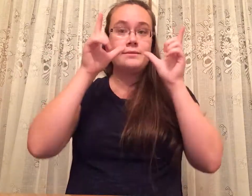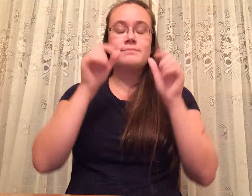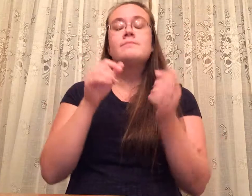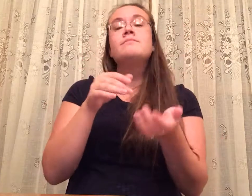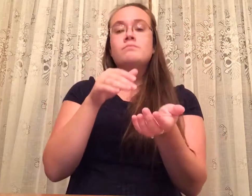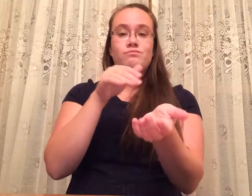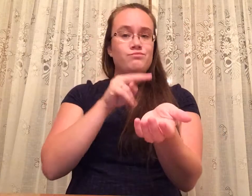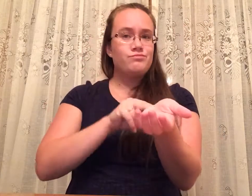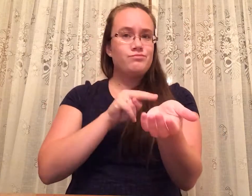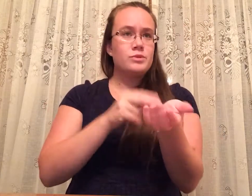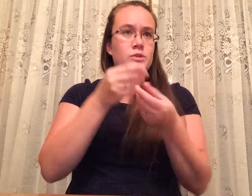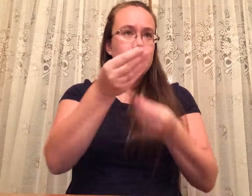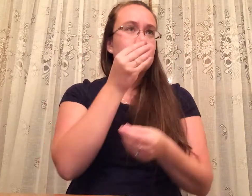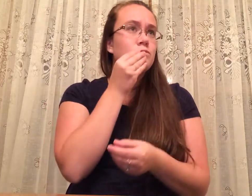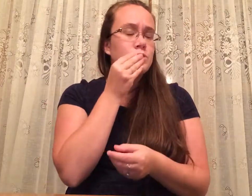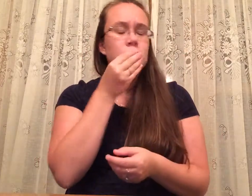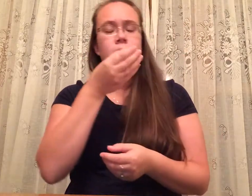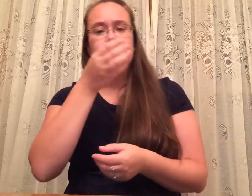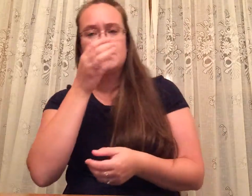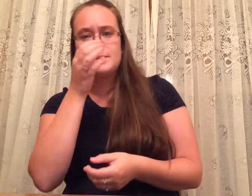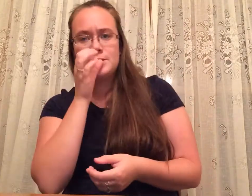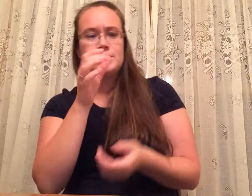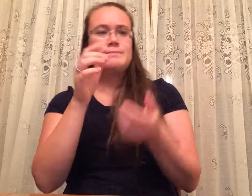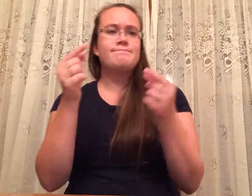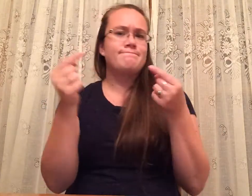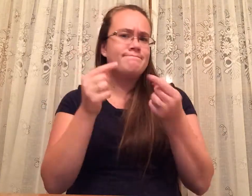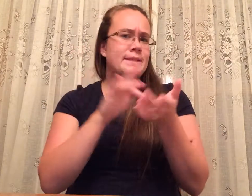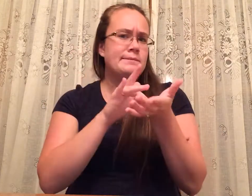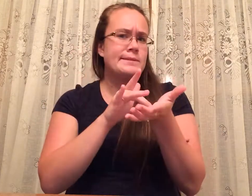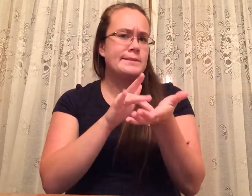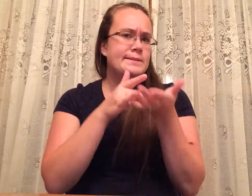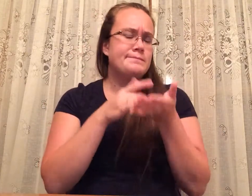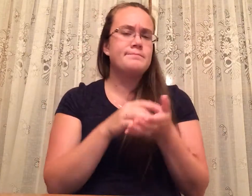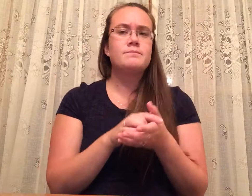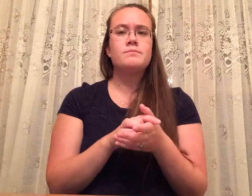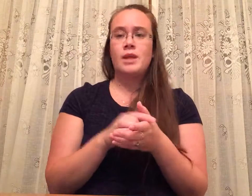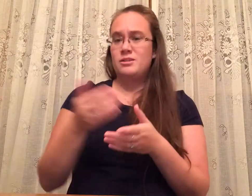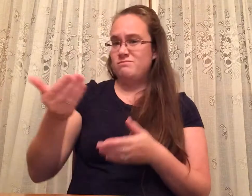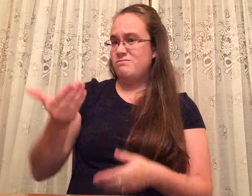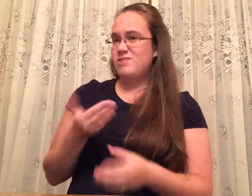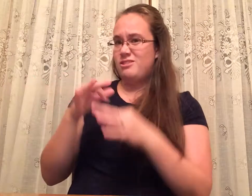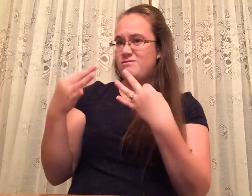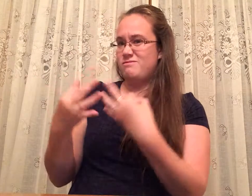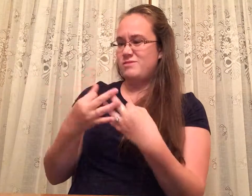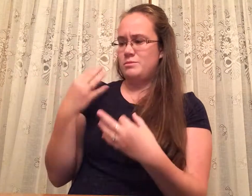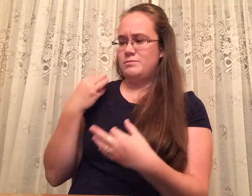administer any pain medications you might need, and invite a family member to join you. If the patient is a child, both parents